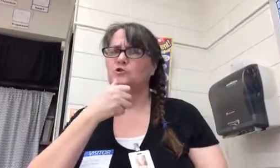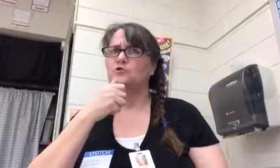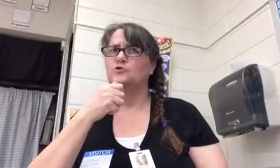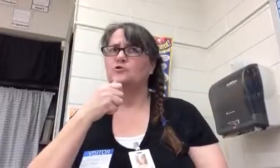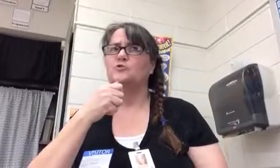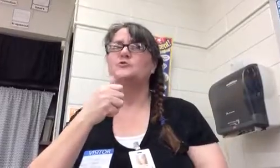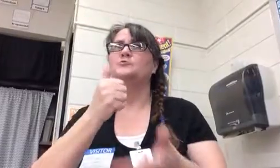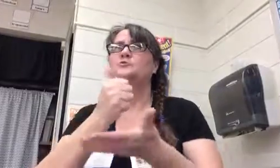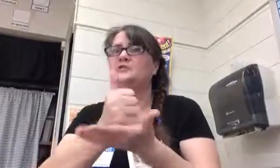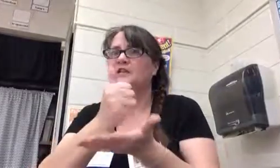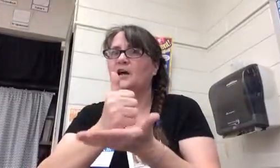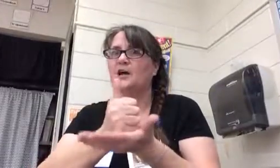Vincent.